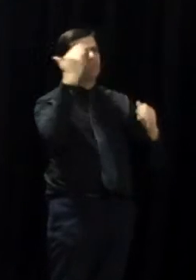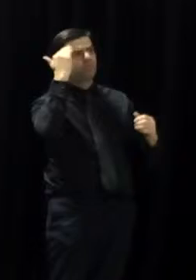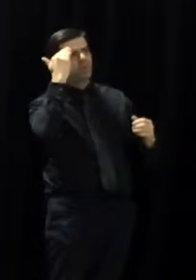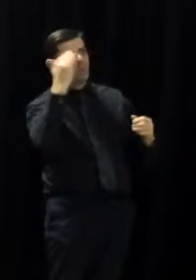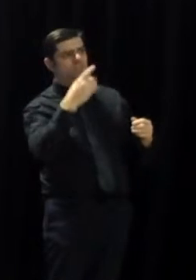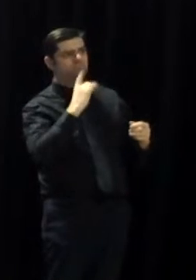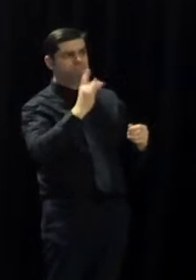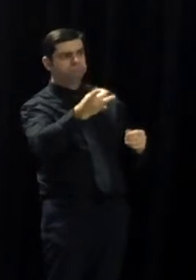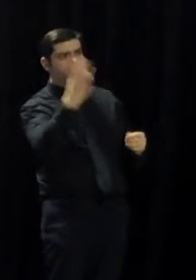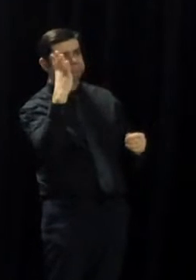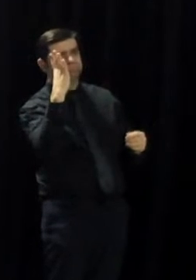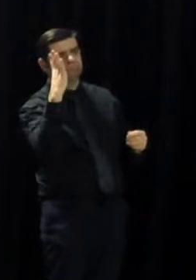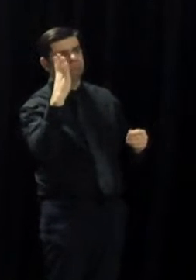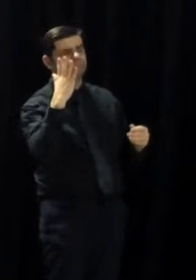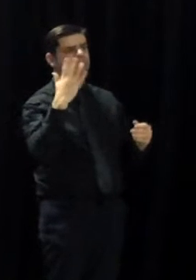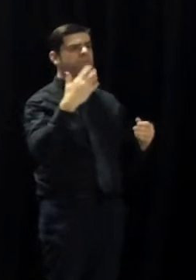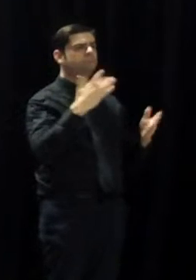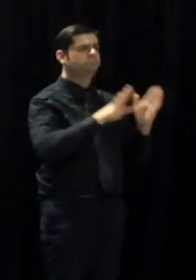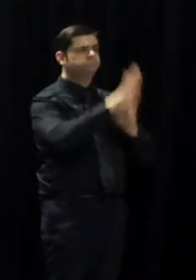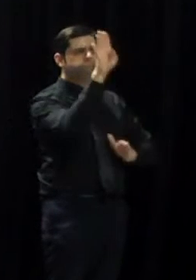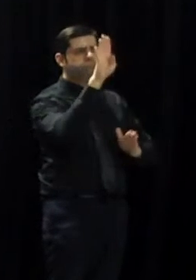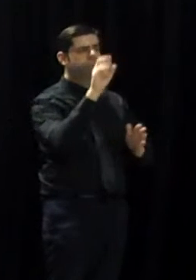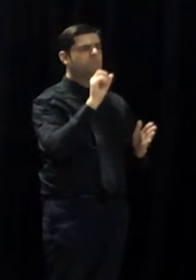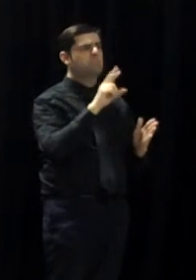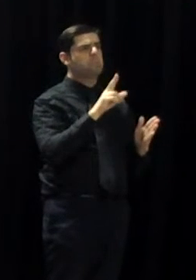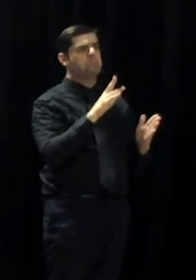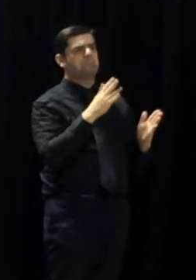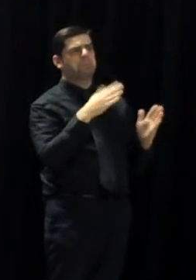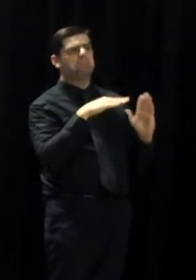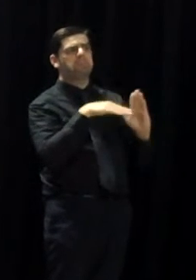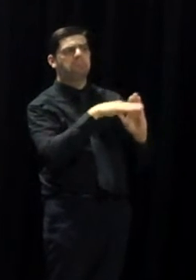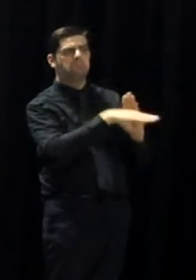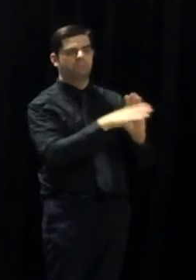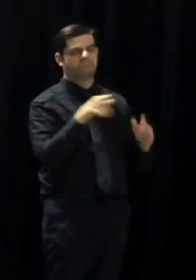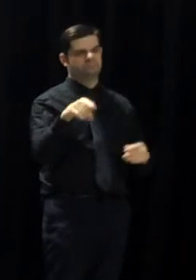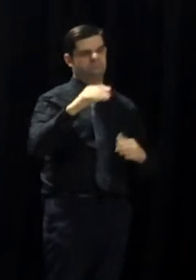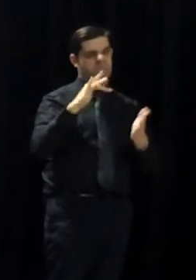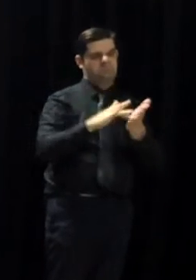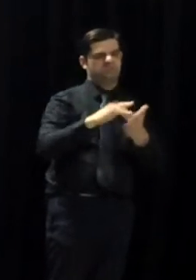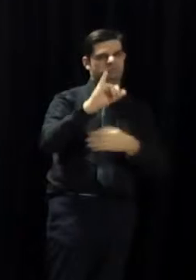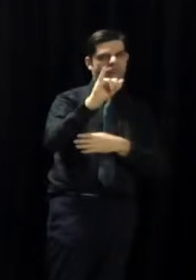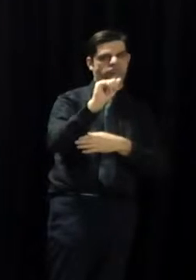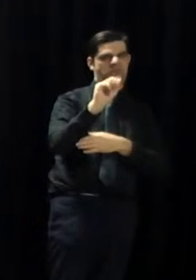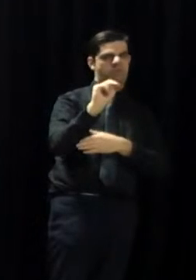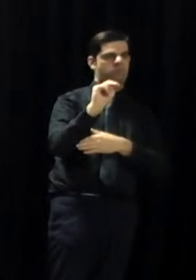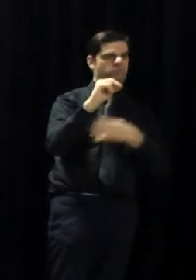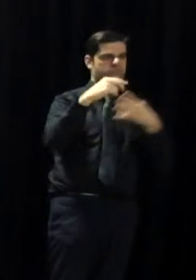We have had 8,049 female cases, 6,862 males,